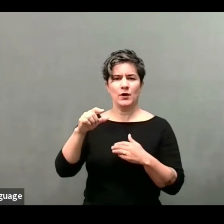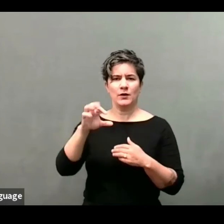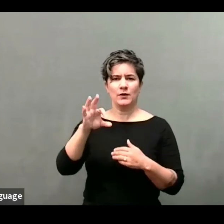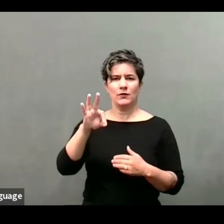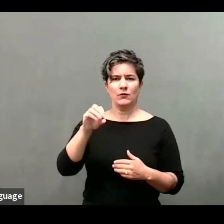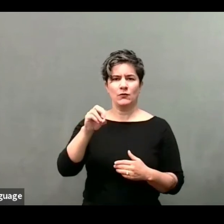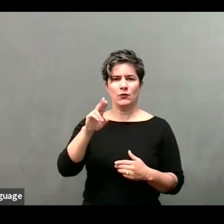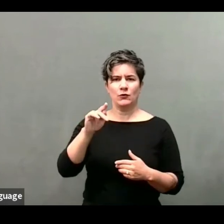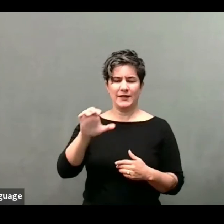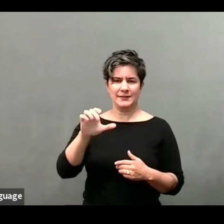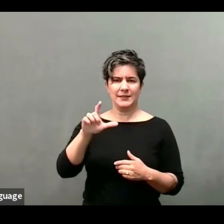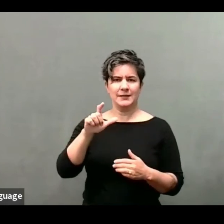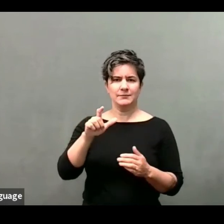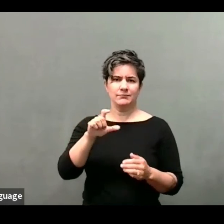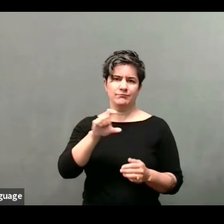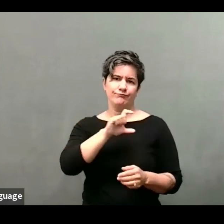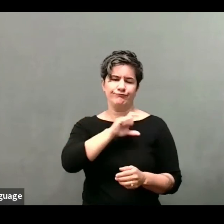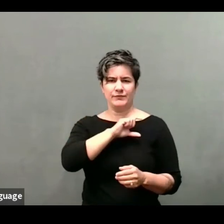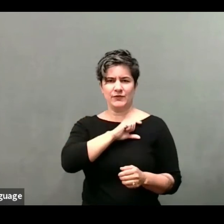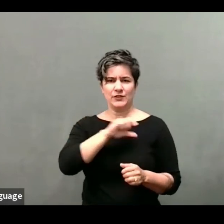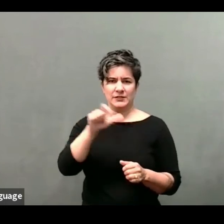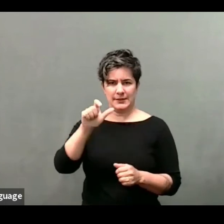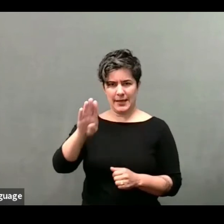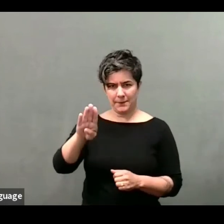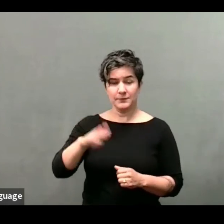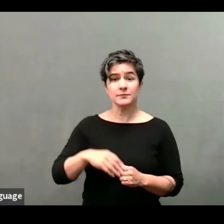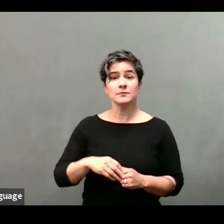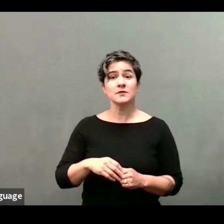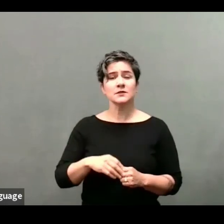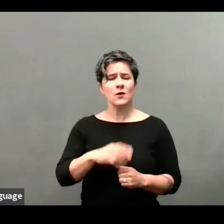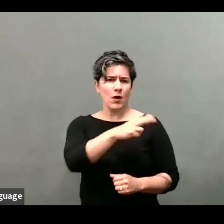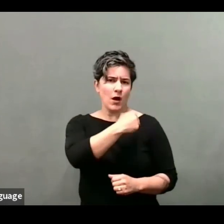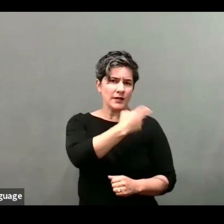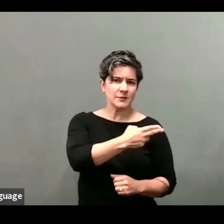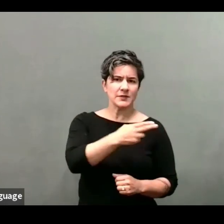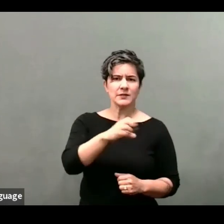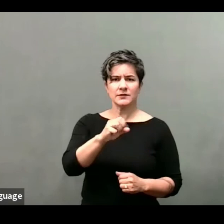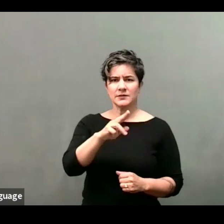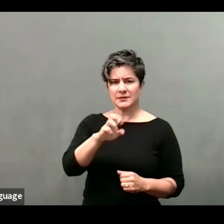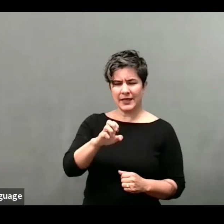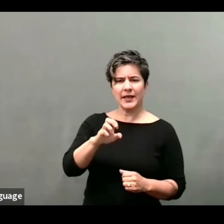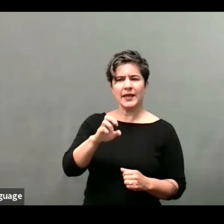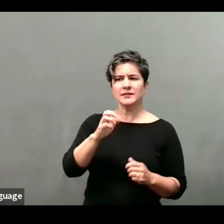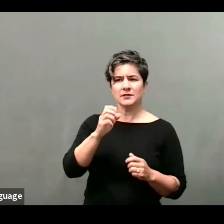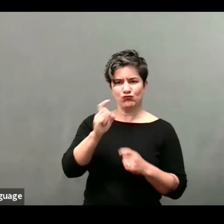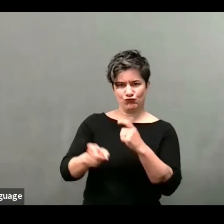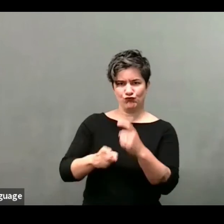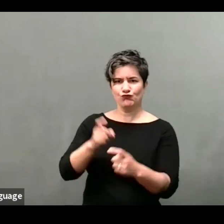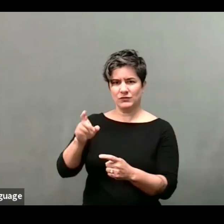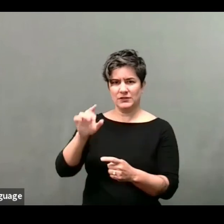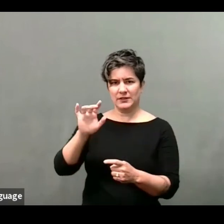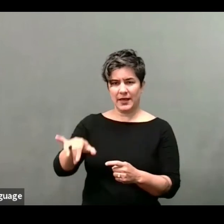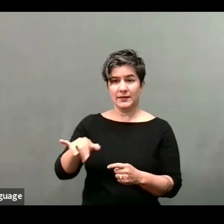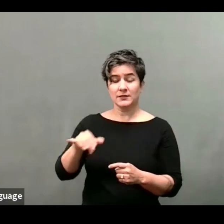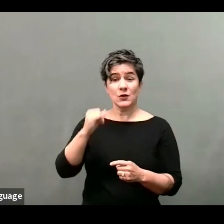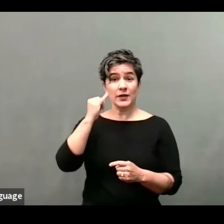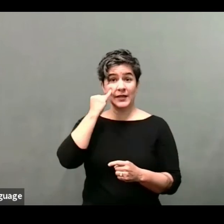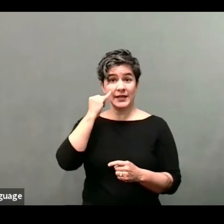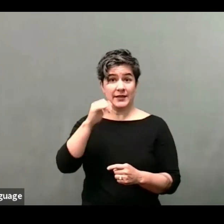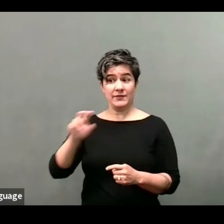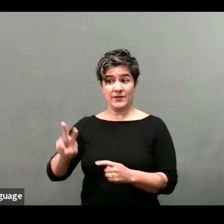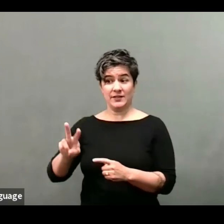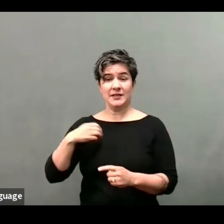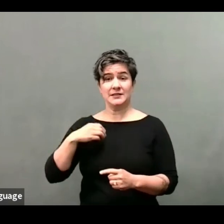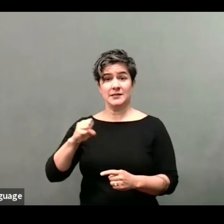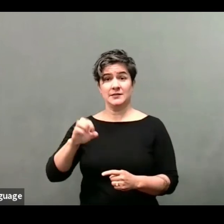that medical and investigative personnel should be contributing to, so that if a patient has a safe kit